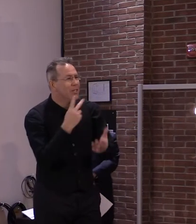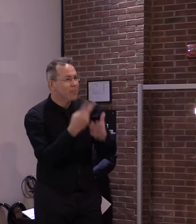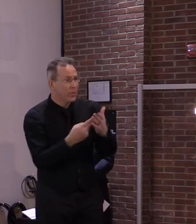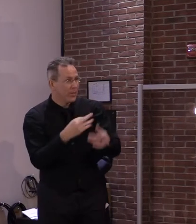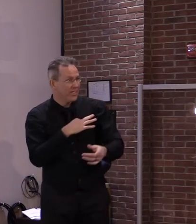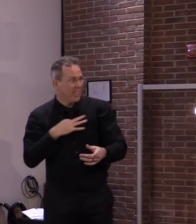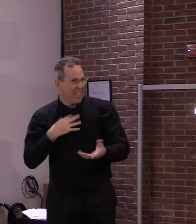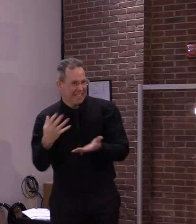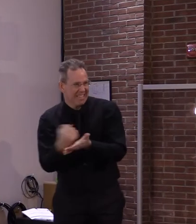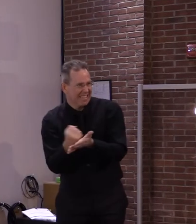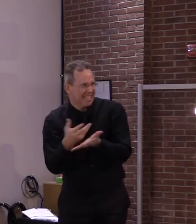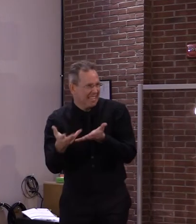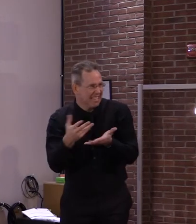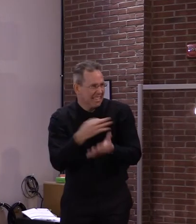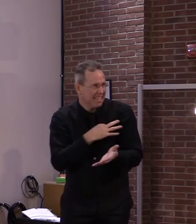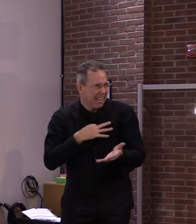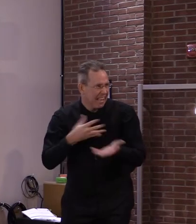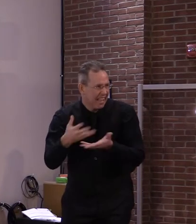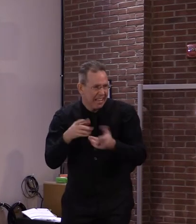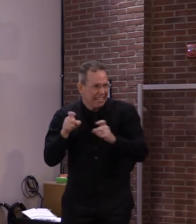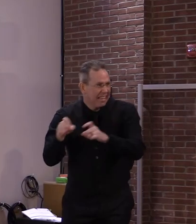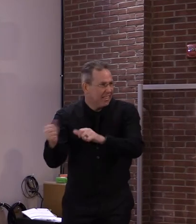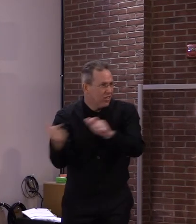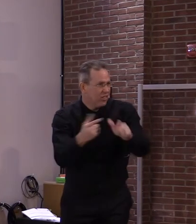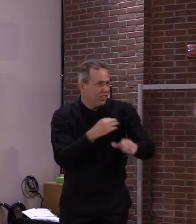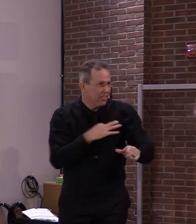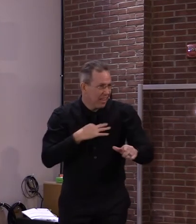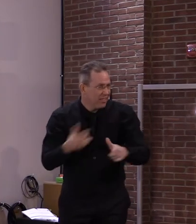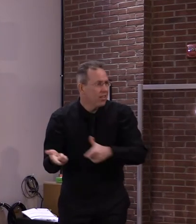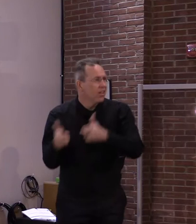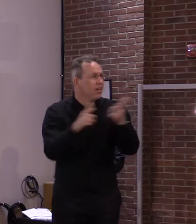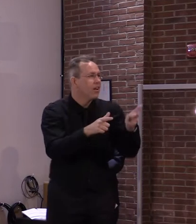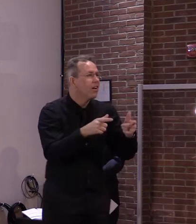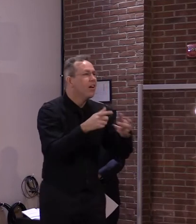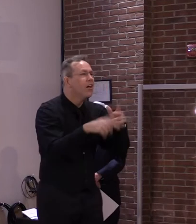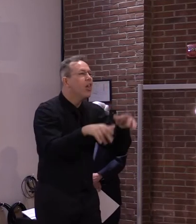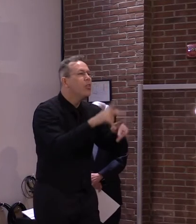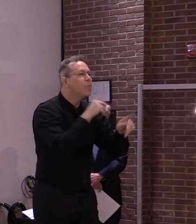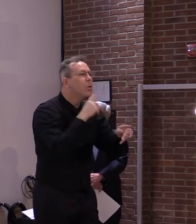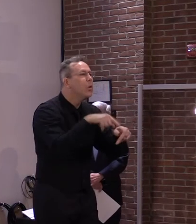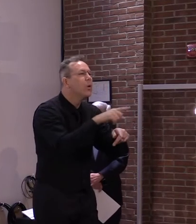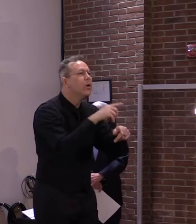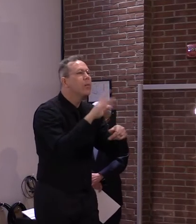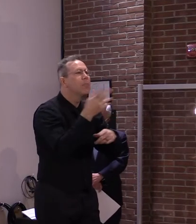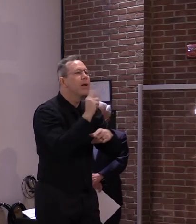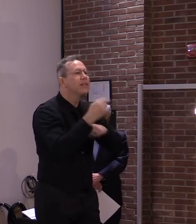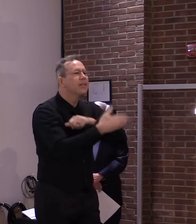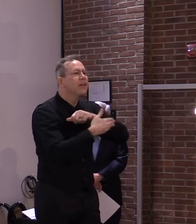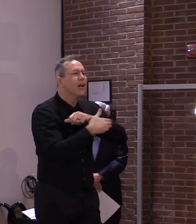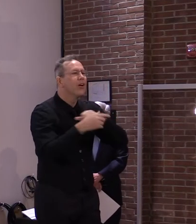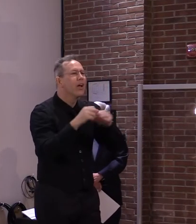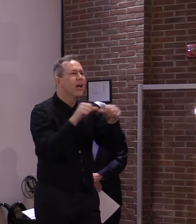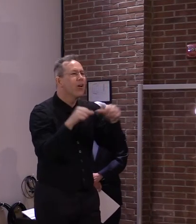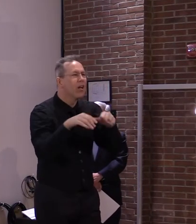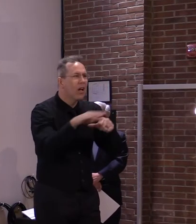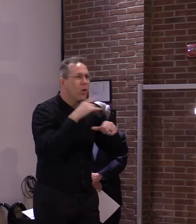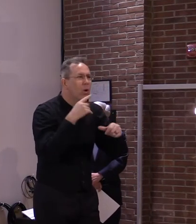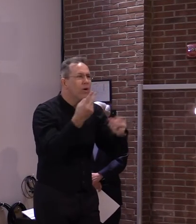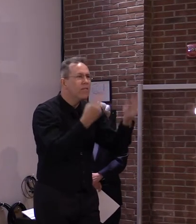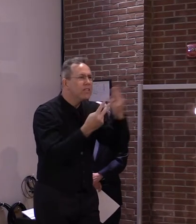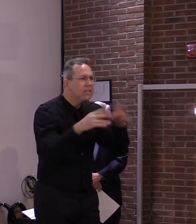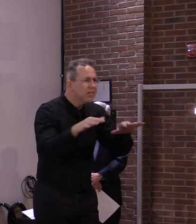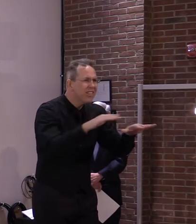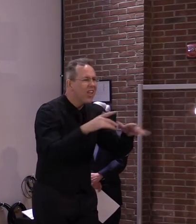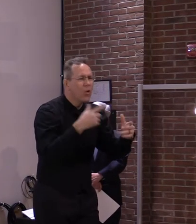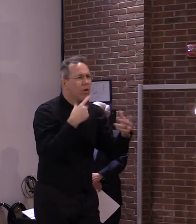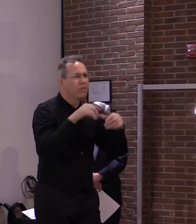sure opportunities within the community that the area is in uh as a as a site